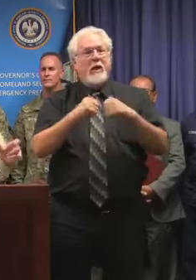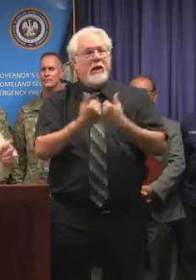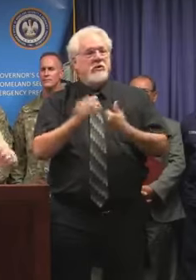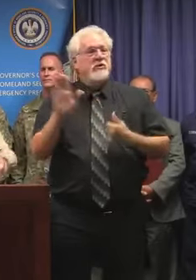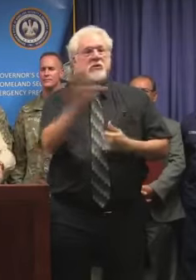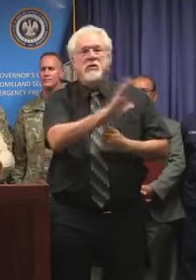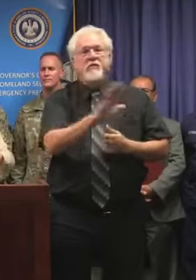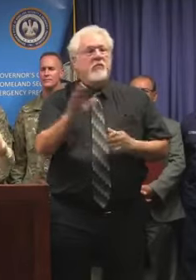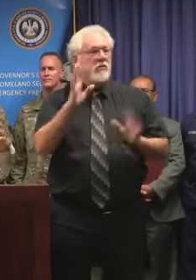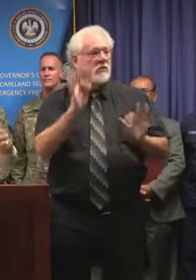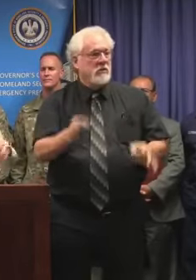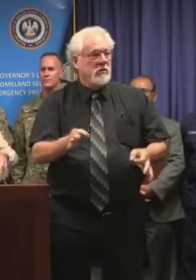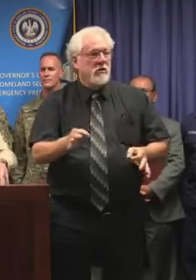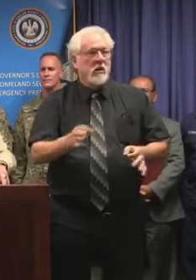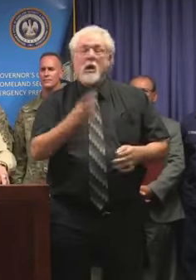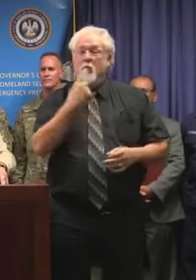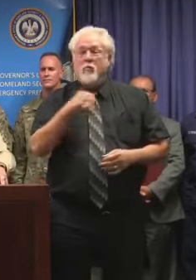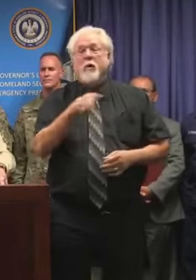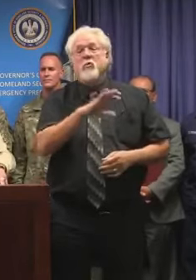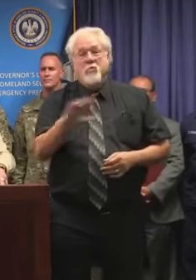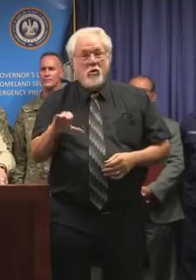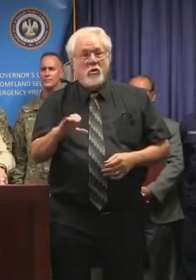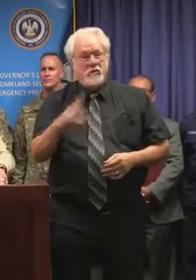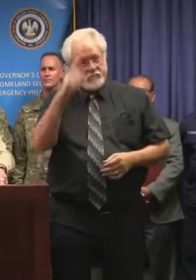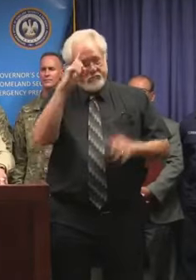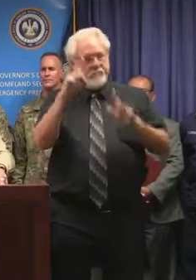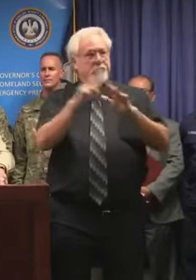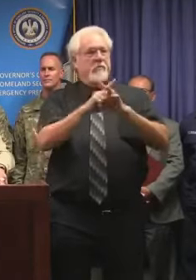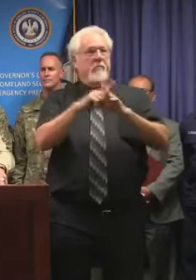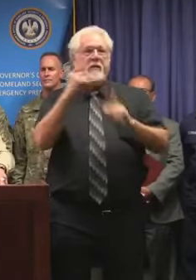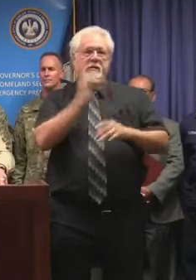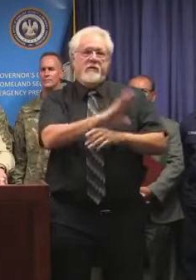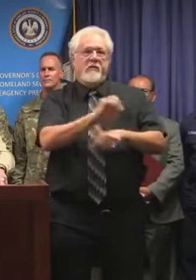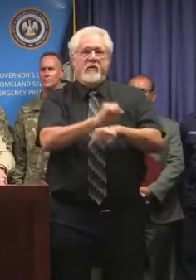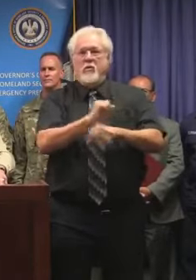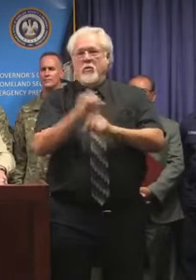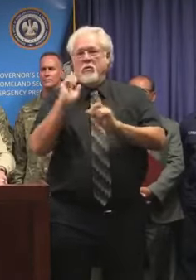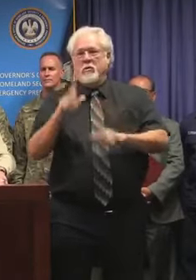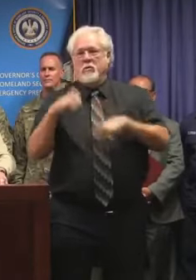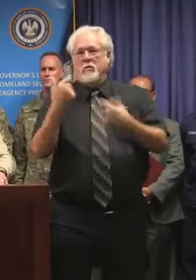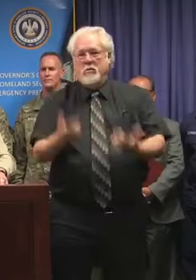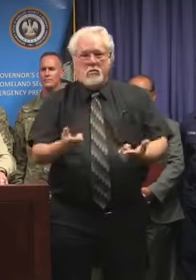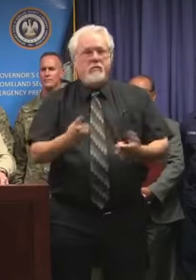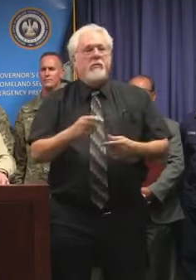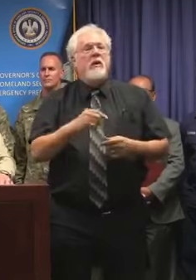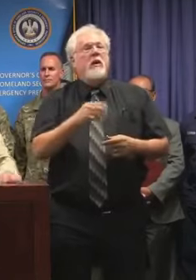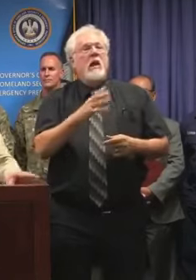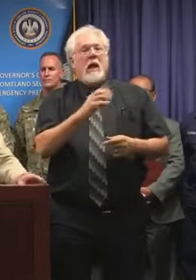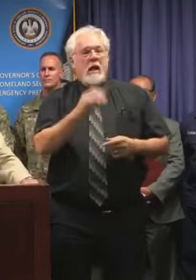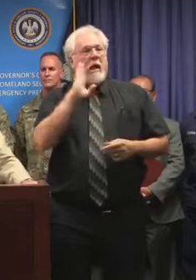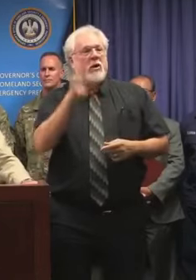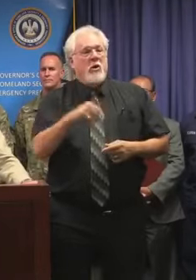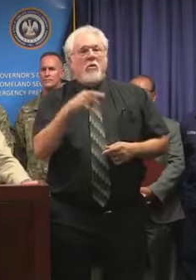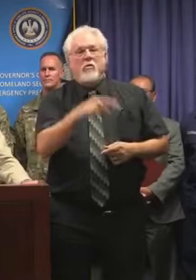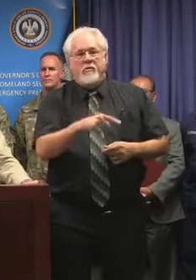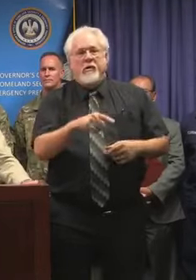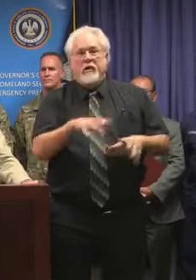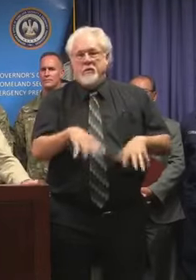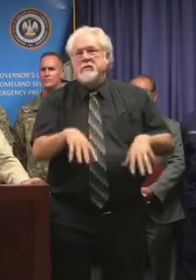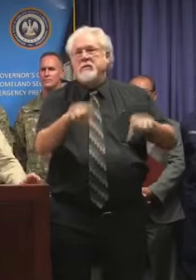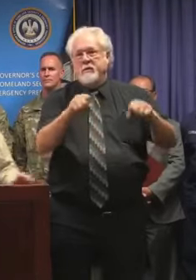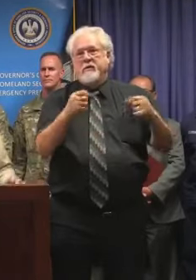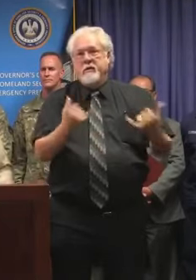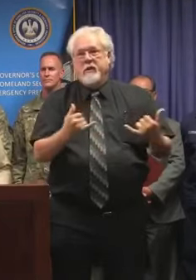your choice, and certainly the Red Cross comes to mind given the work that they do in every disaster, and I know that they're undertaking right